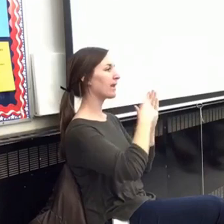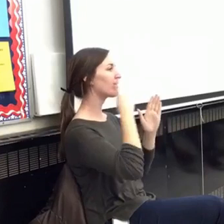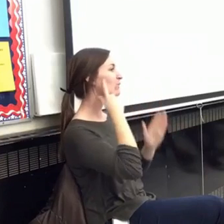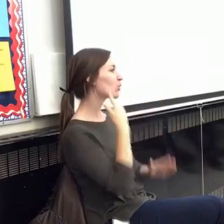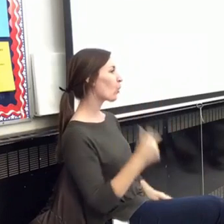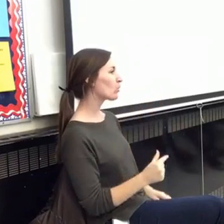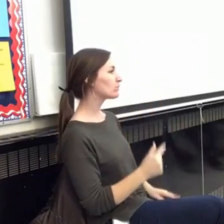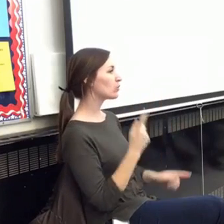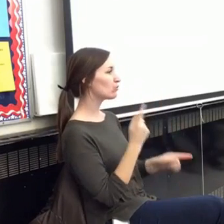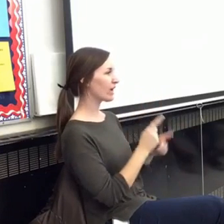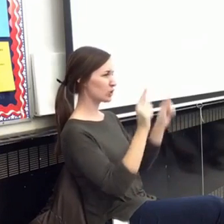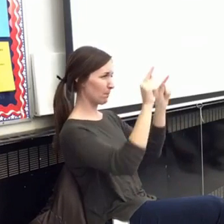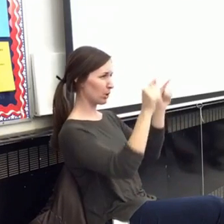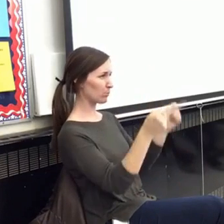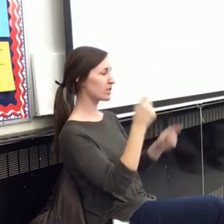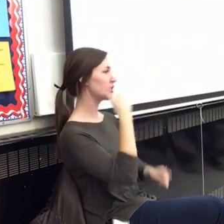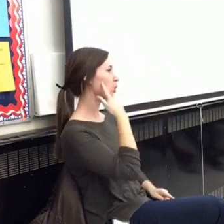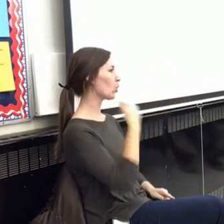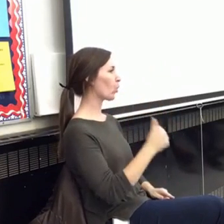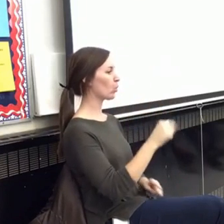the gold rush.